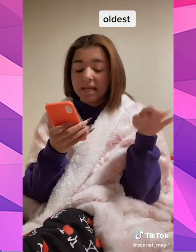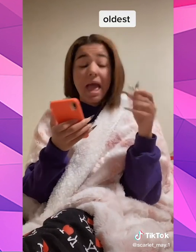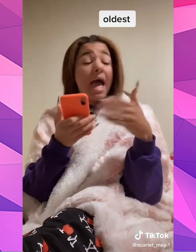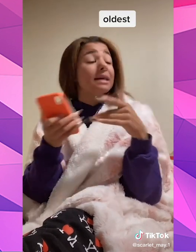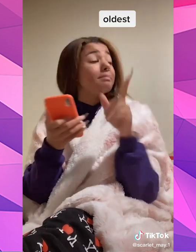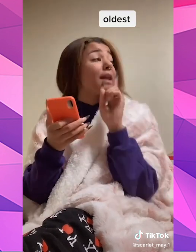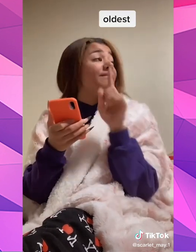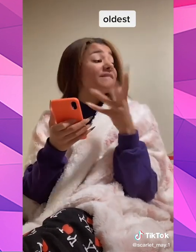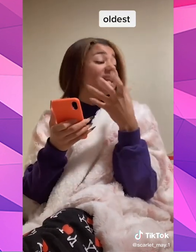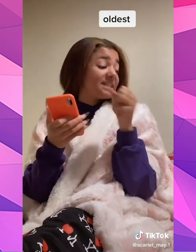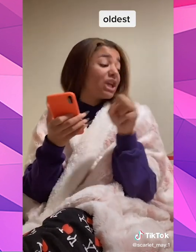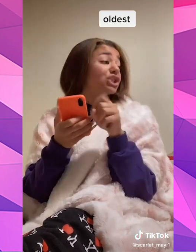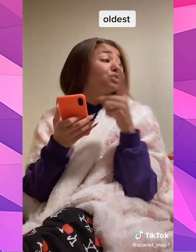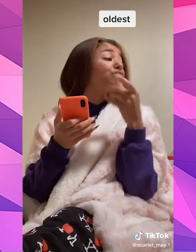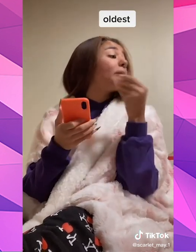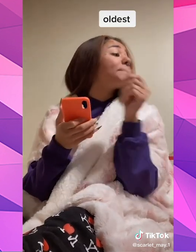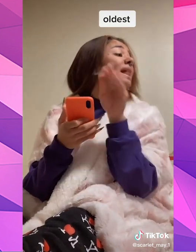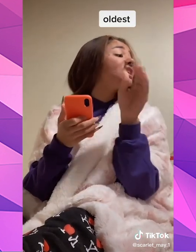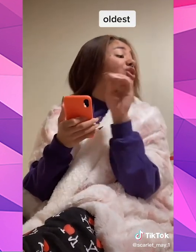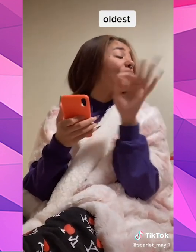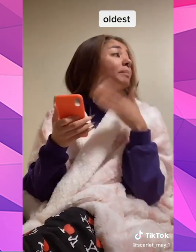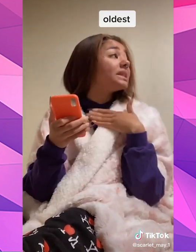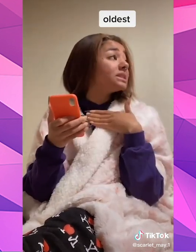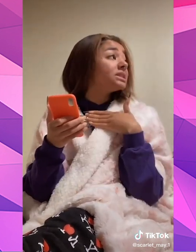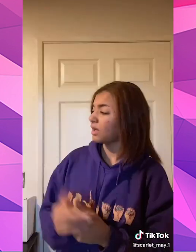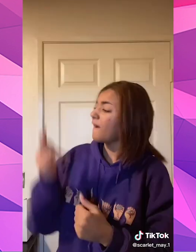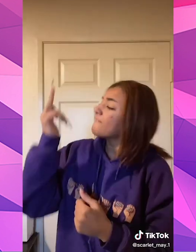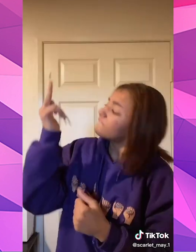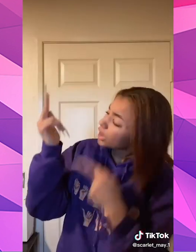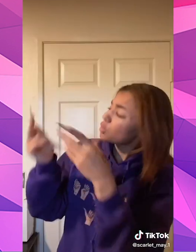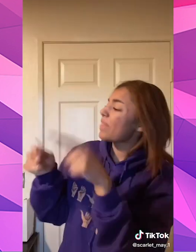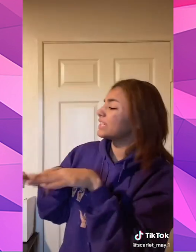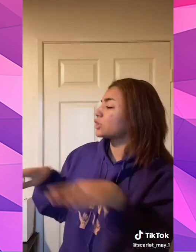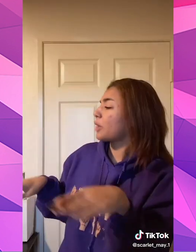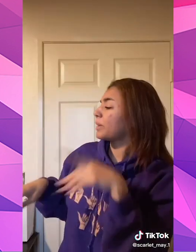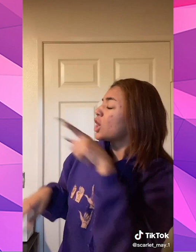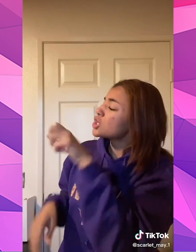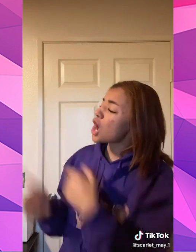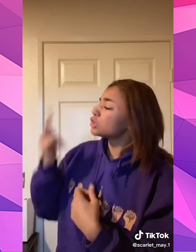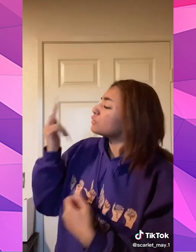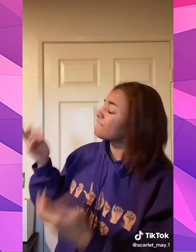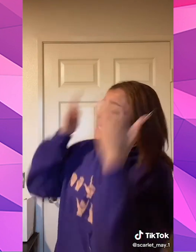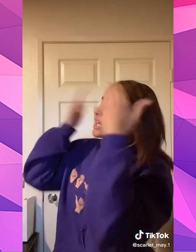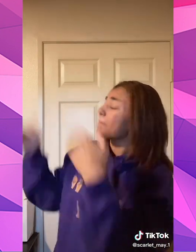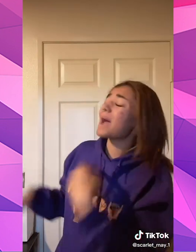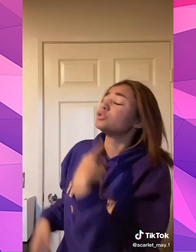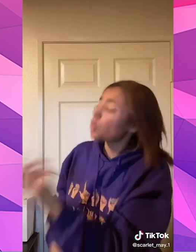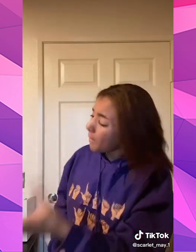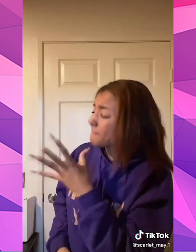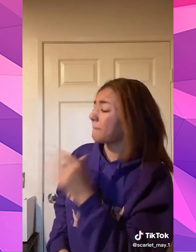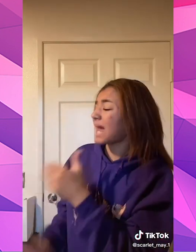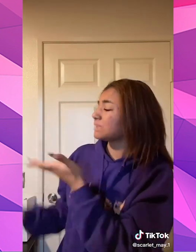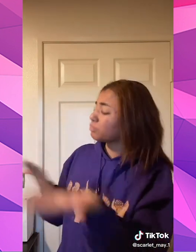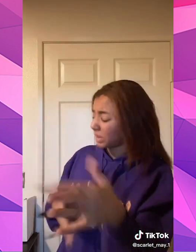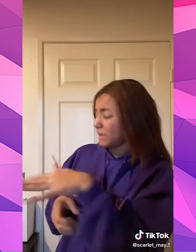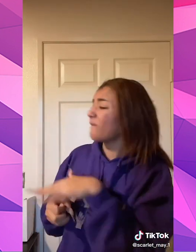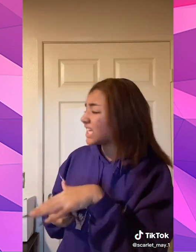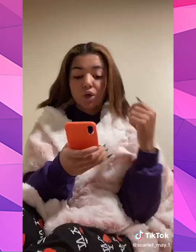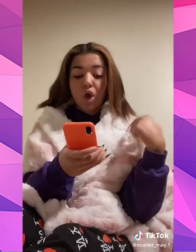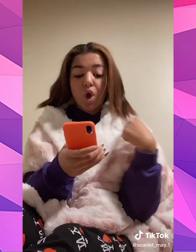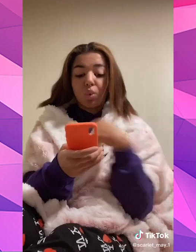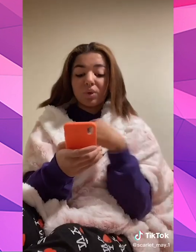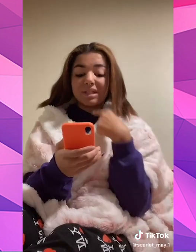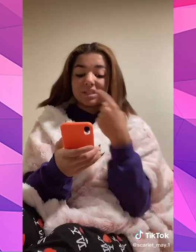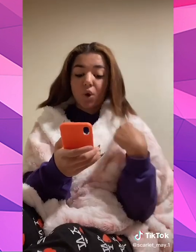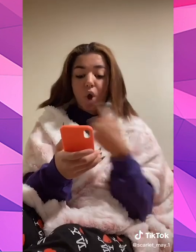carpet As a matter of fact Take your shoes From Payless Off, please Fuck you in this carpet Y'all so fucking uppity I told my mama Not to bring me over